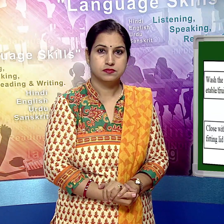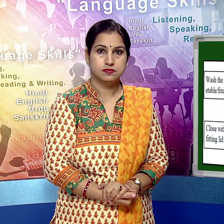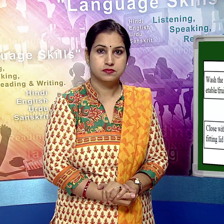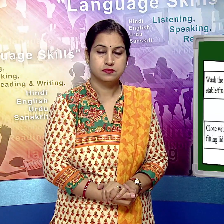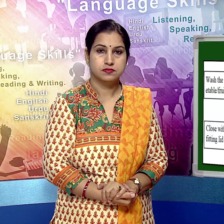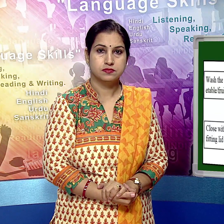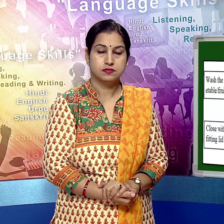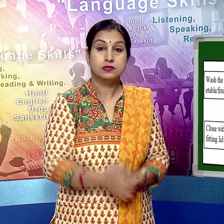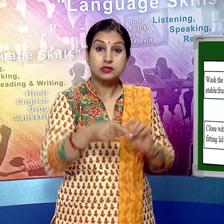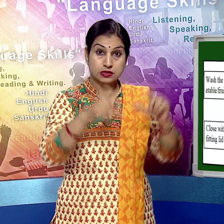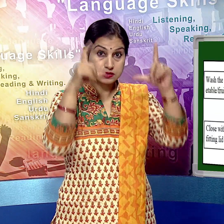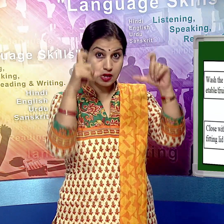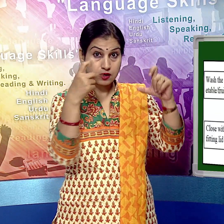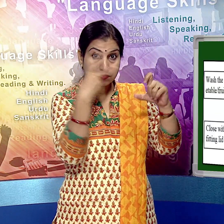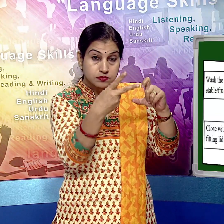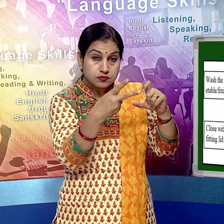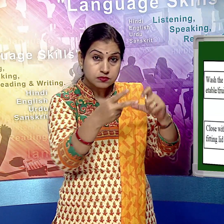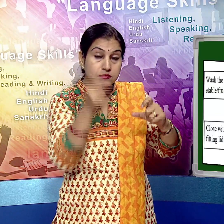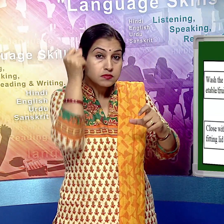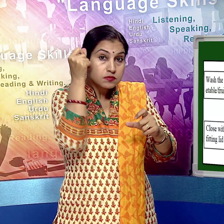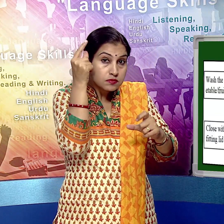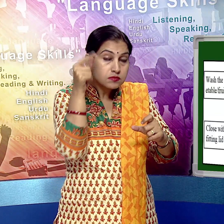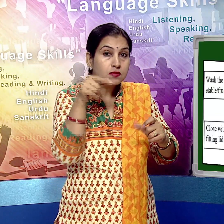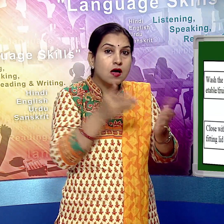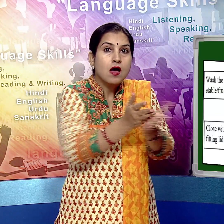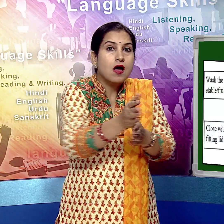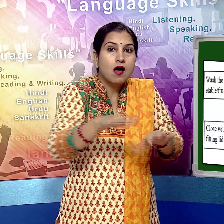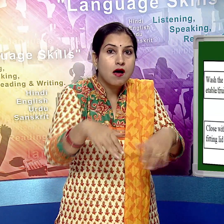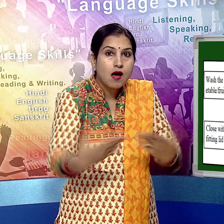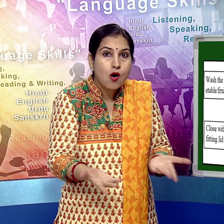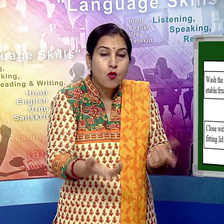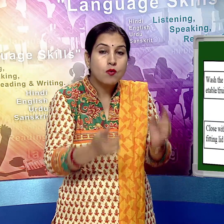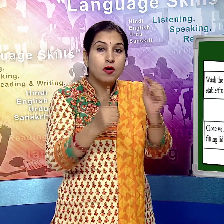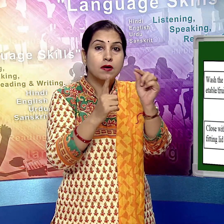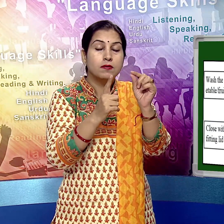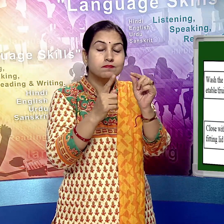Through this diagram, let's understand the process of preparing a pickle.